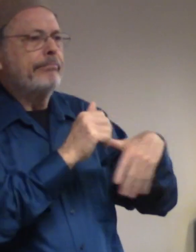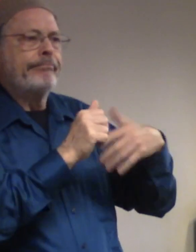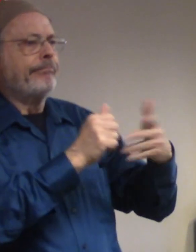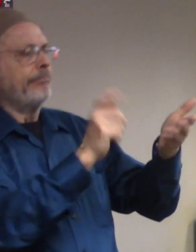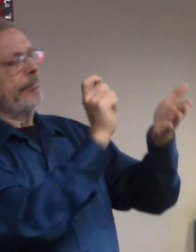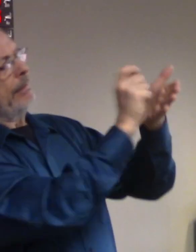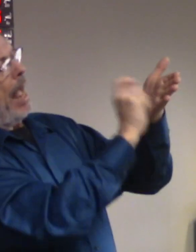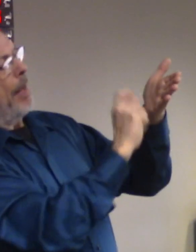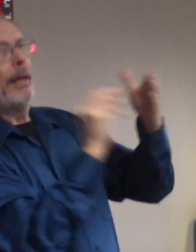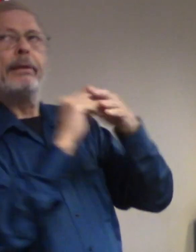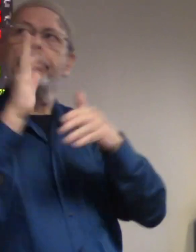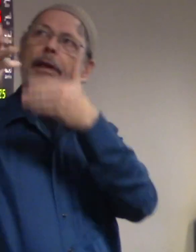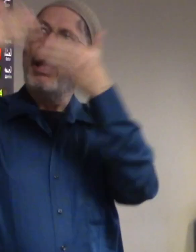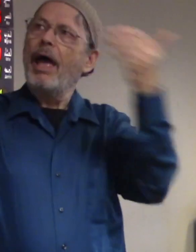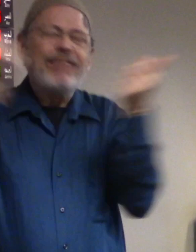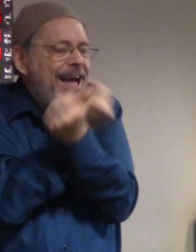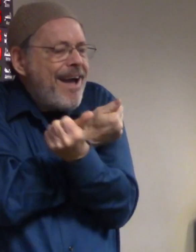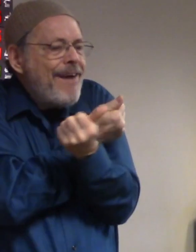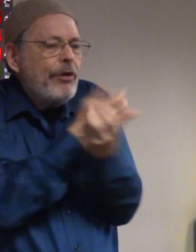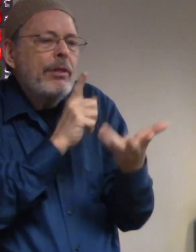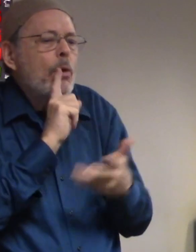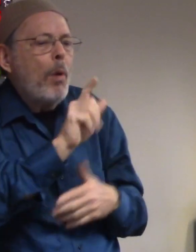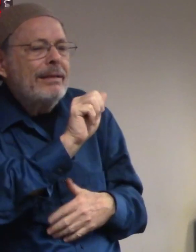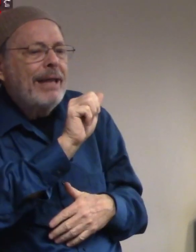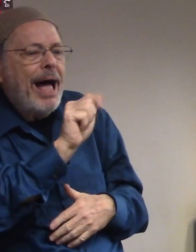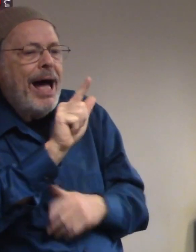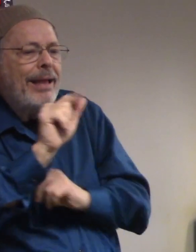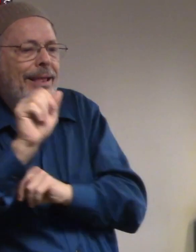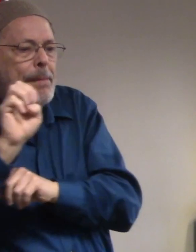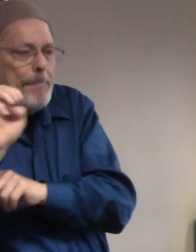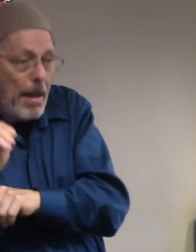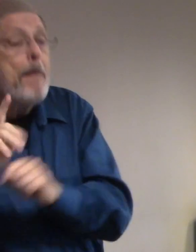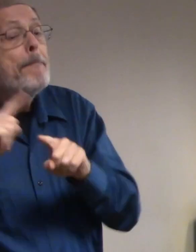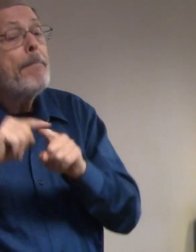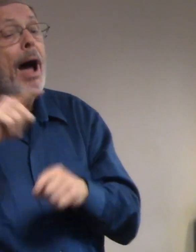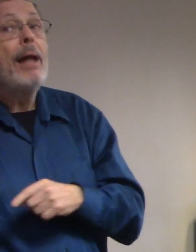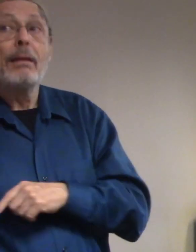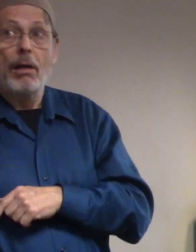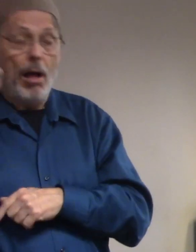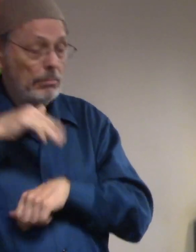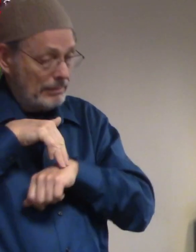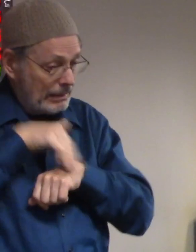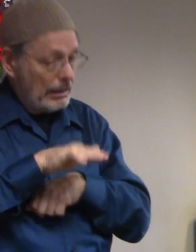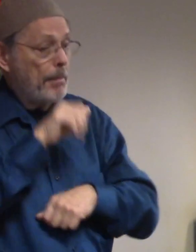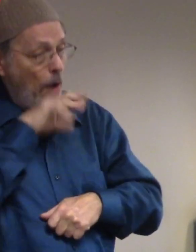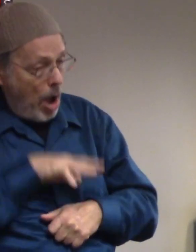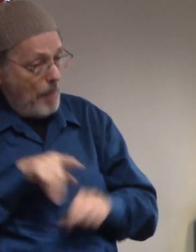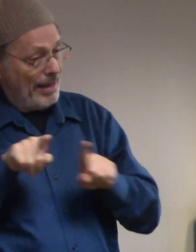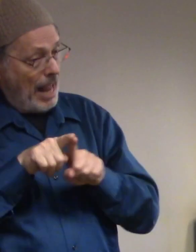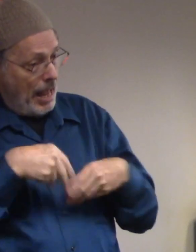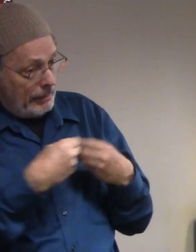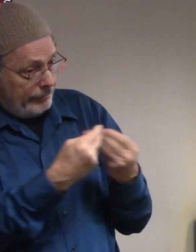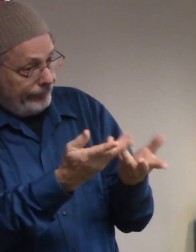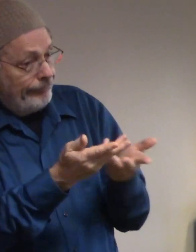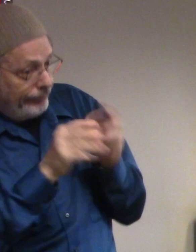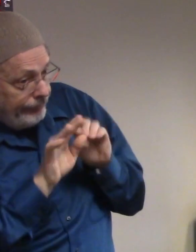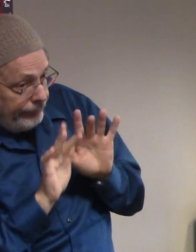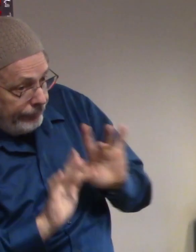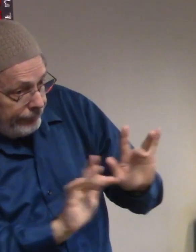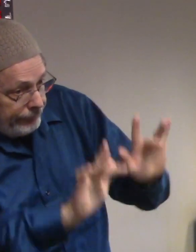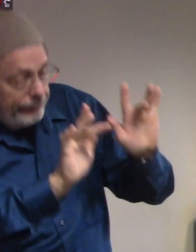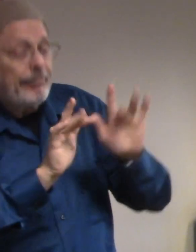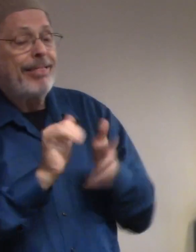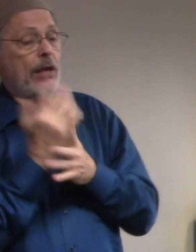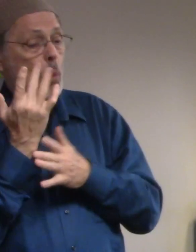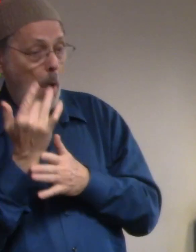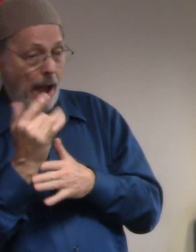considered alam, that the Prophet sallallahu alayhi wa sallam was not sent to as a mercy. Sallallahu alayhi wa sallam. And that is why his birth, his